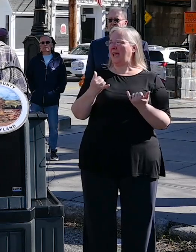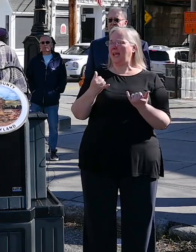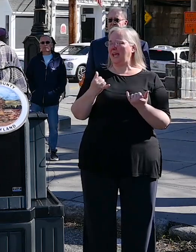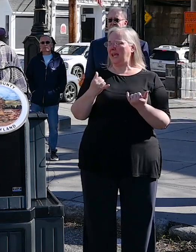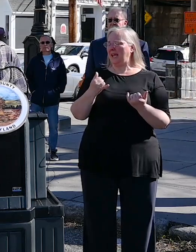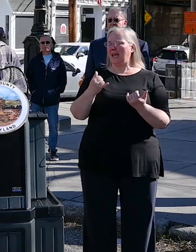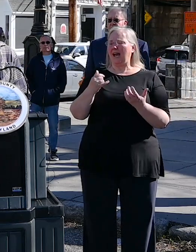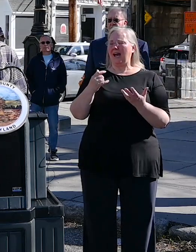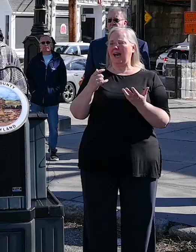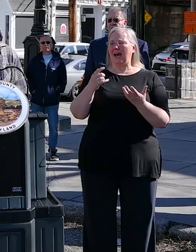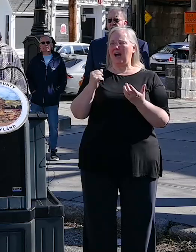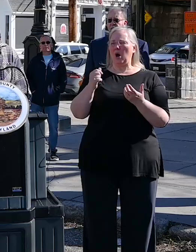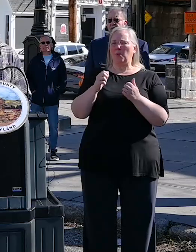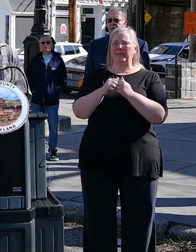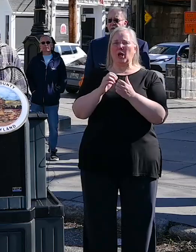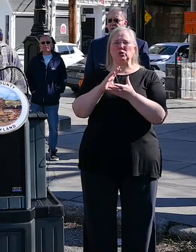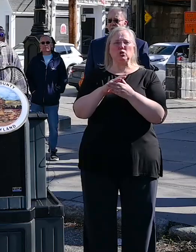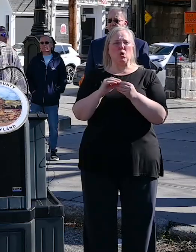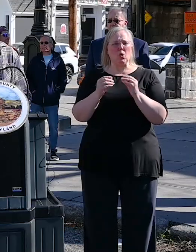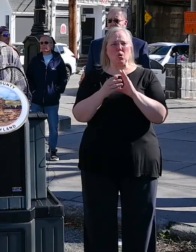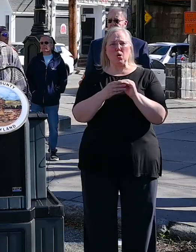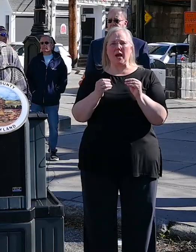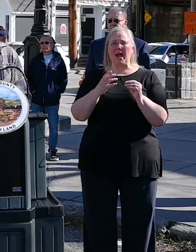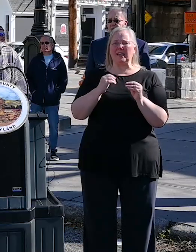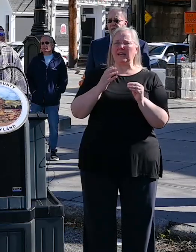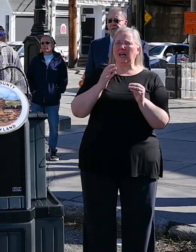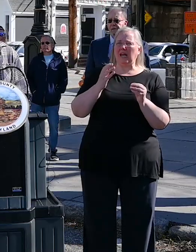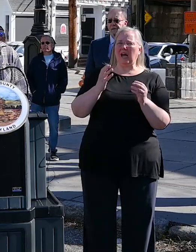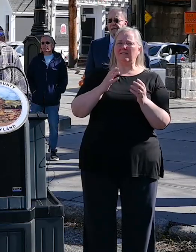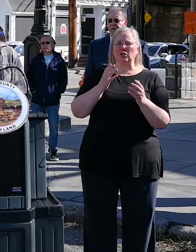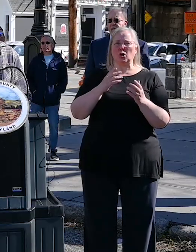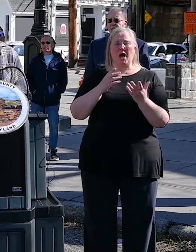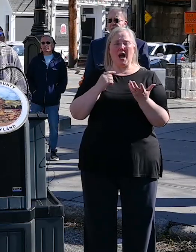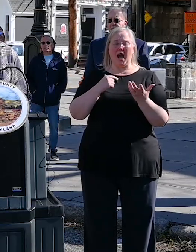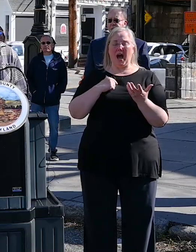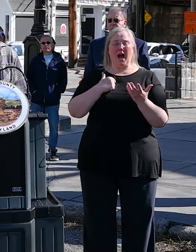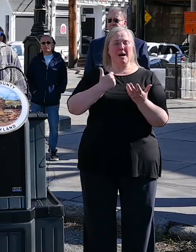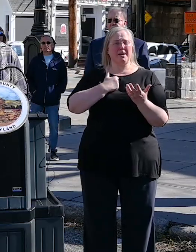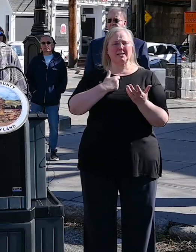historian or an official. I watched this clock go down.